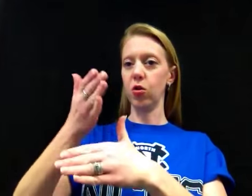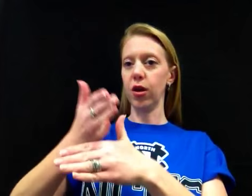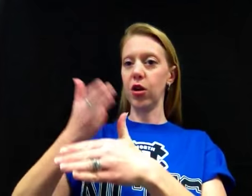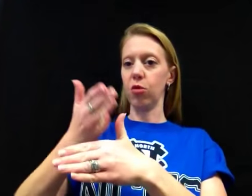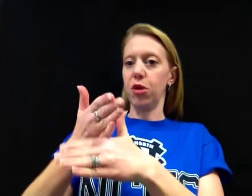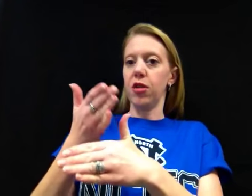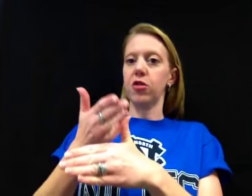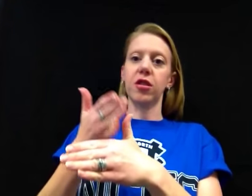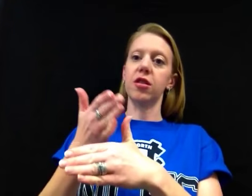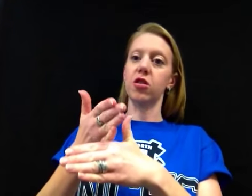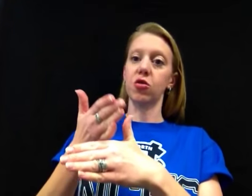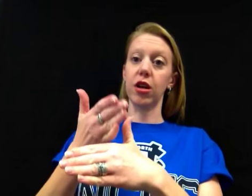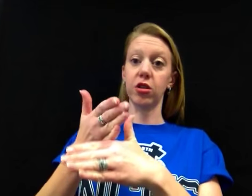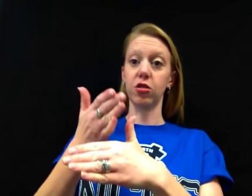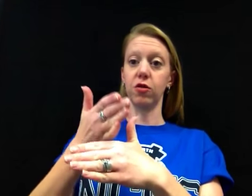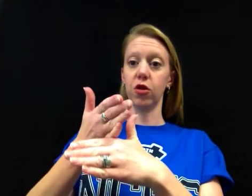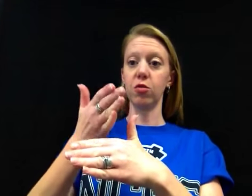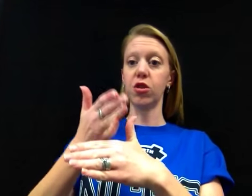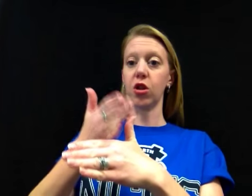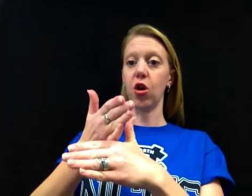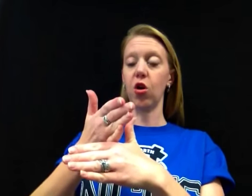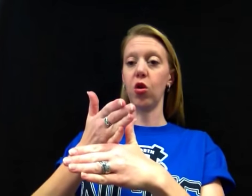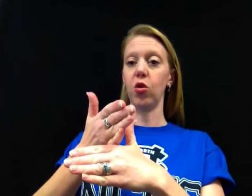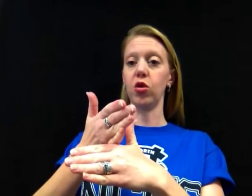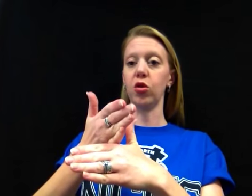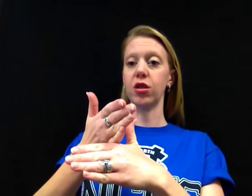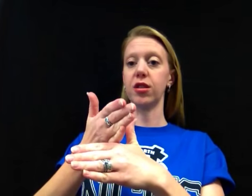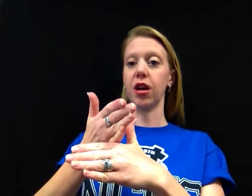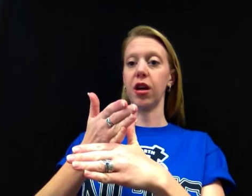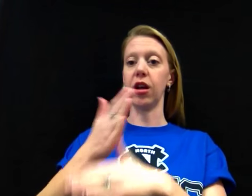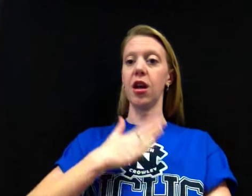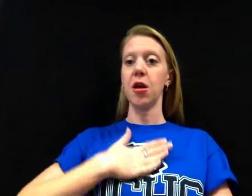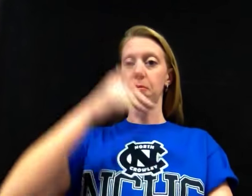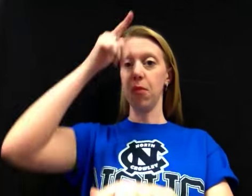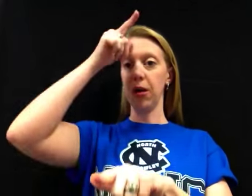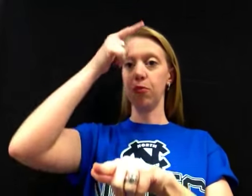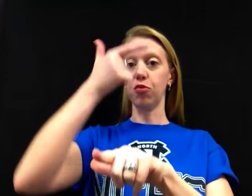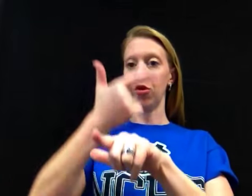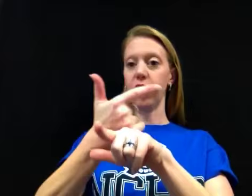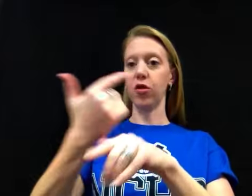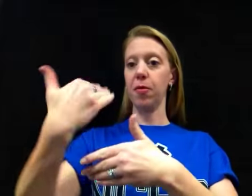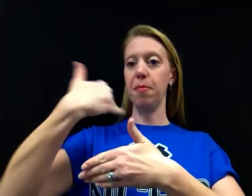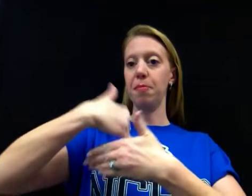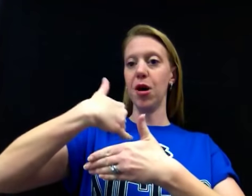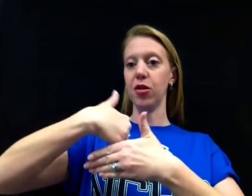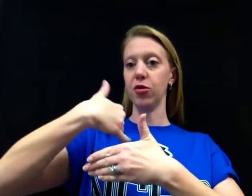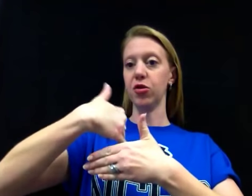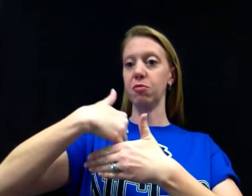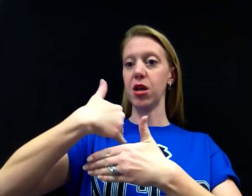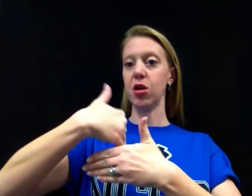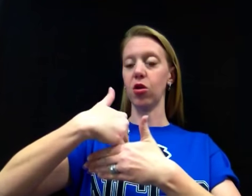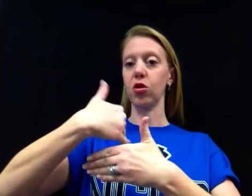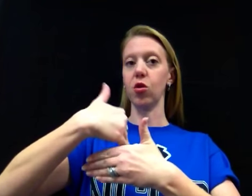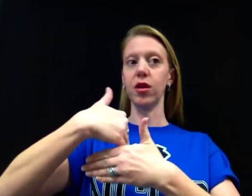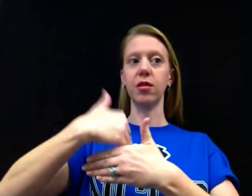Annoy or bother. This is a directional verb, so you could sign, my brother bothers me or annoys